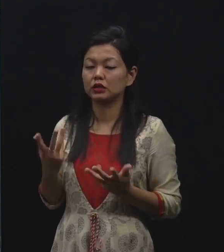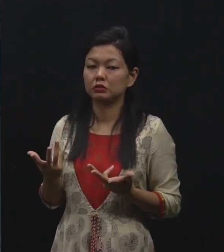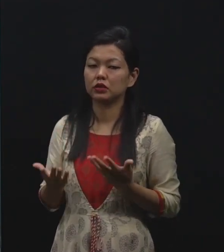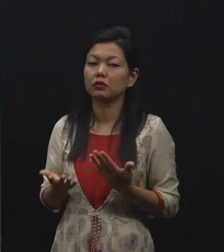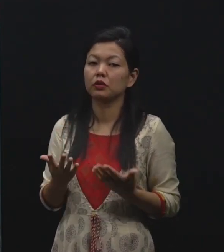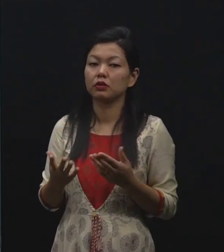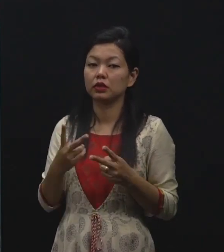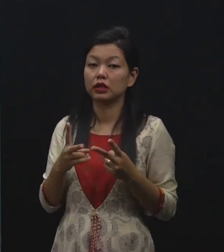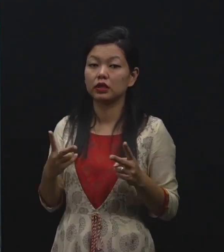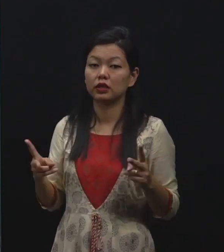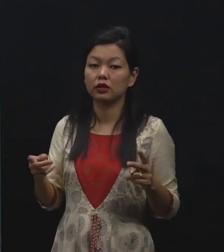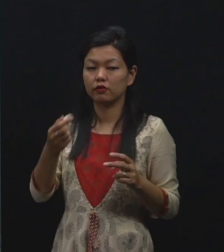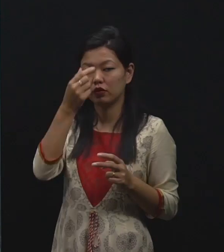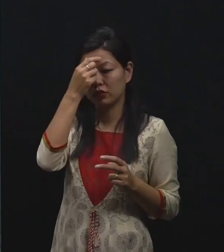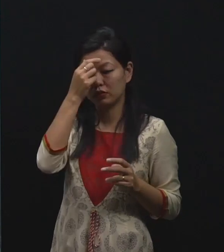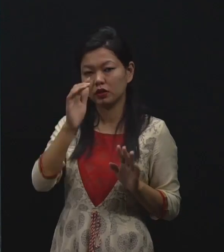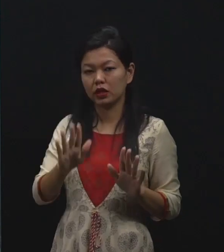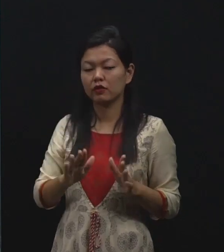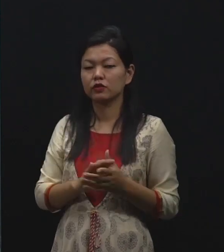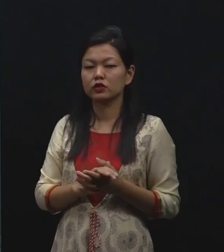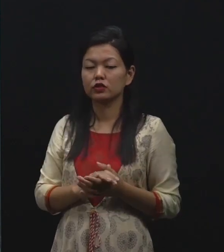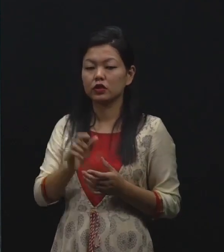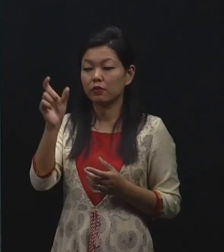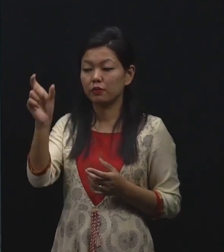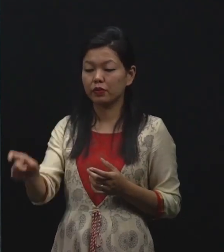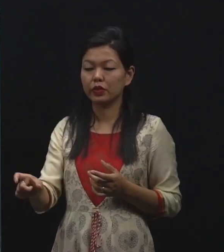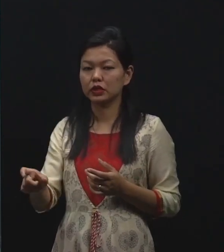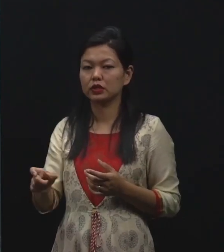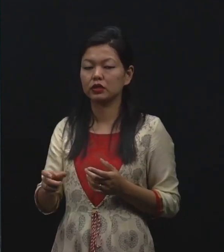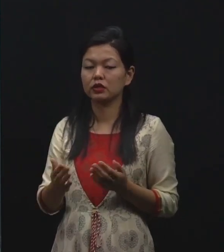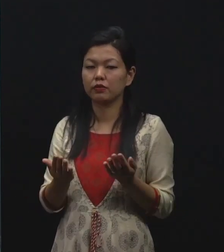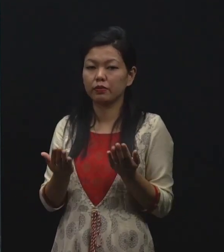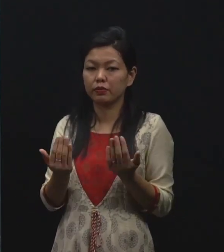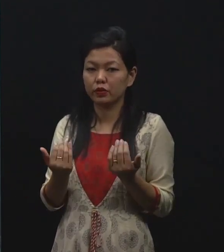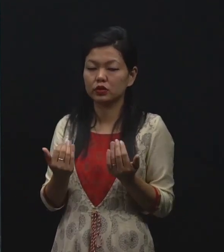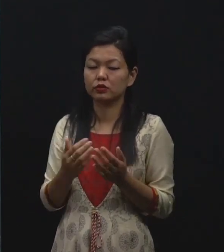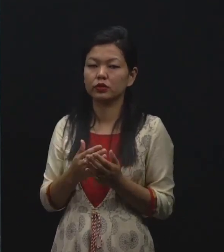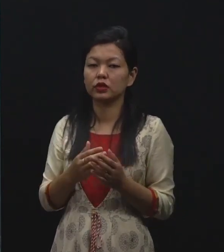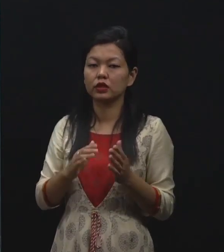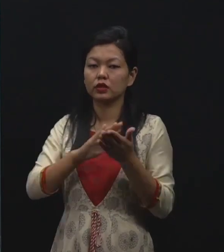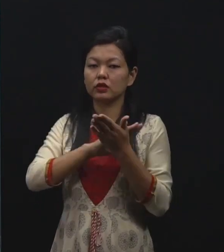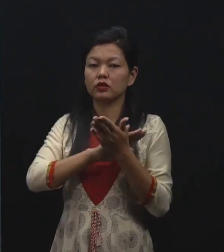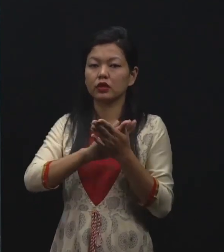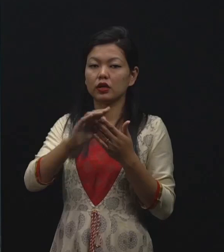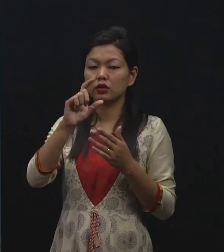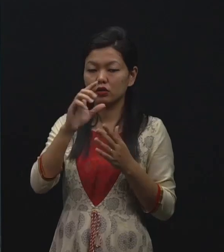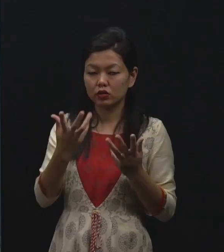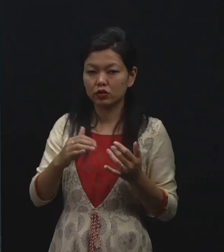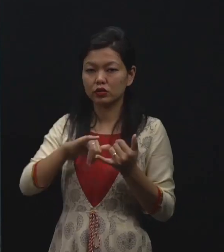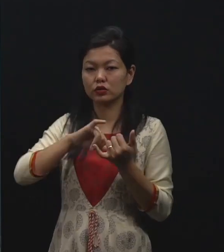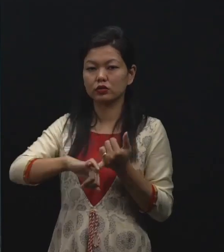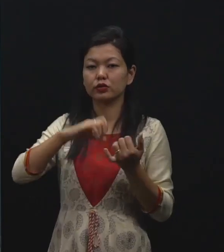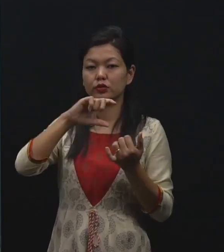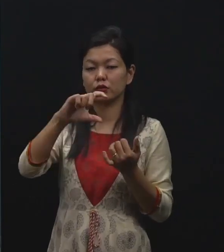and approach the Supreme Court. All right, so a similar incident has happened in 2005. Okay,